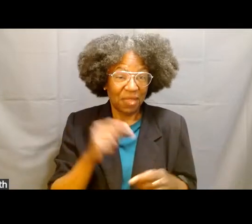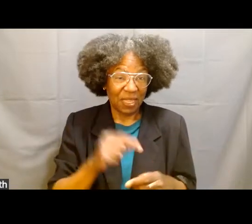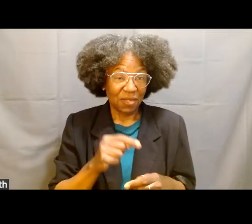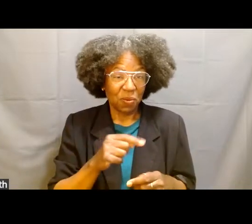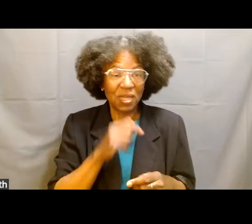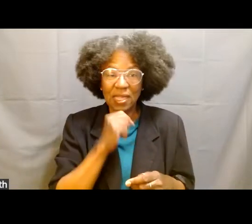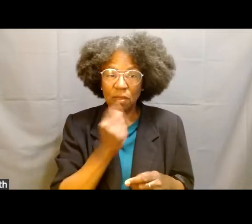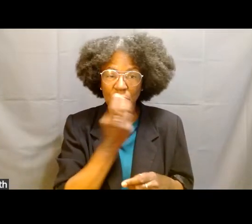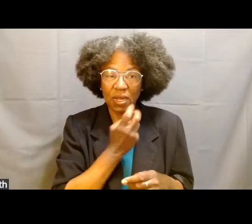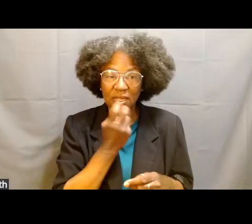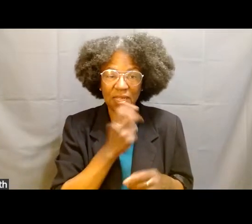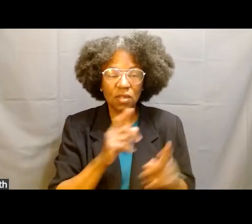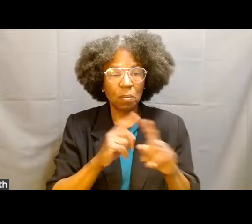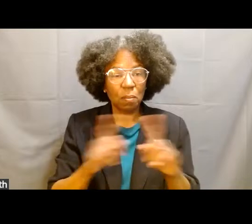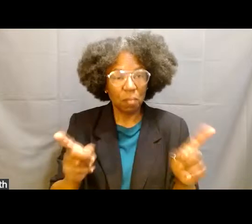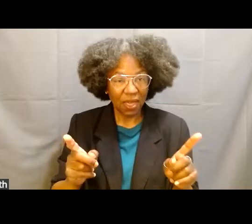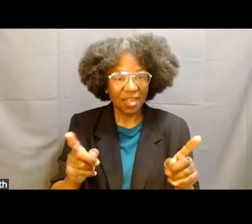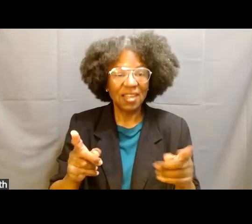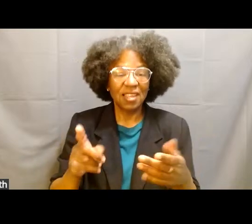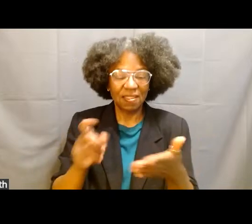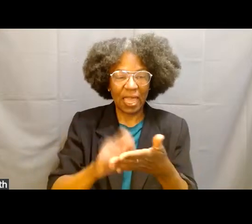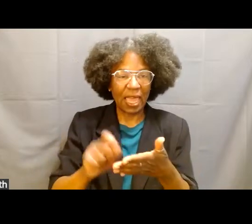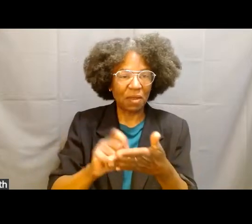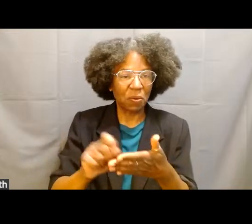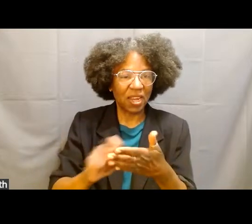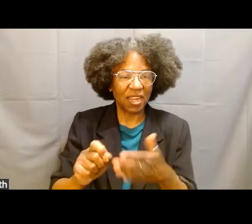Tals Arbel.